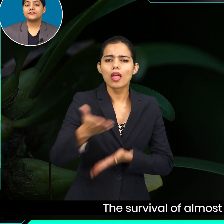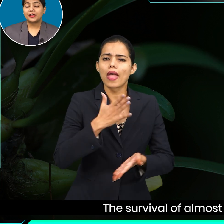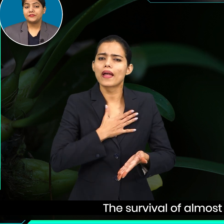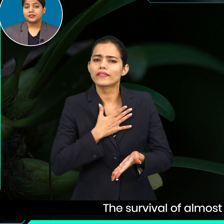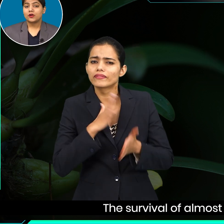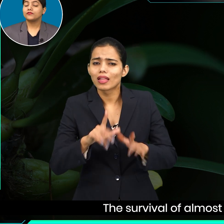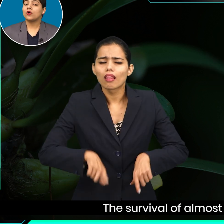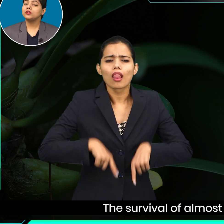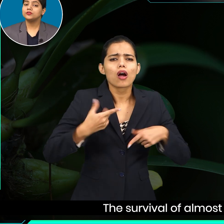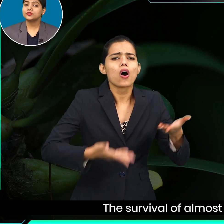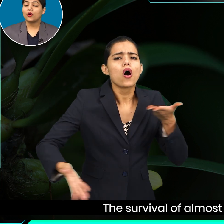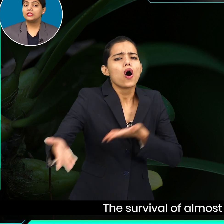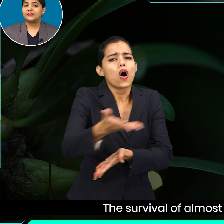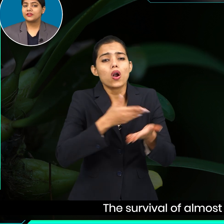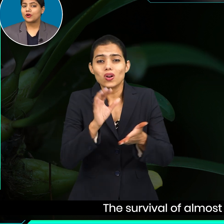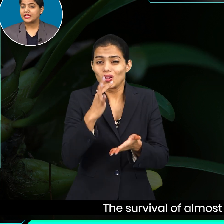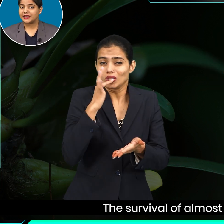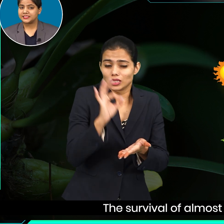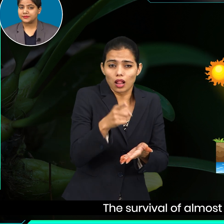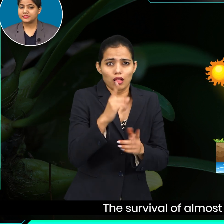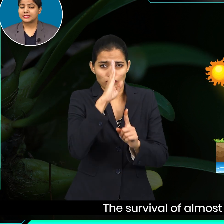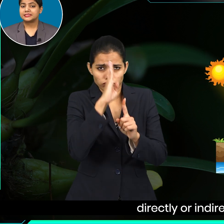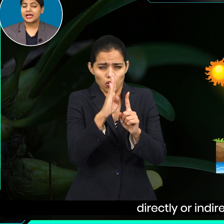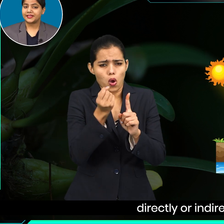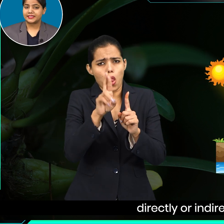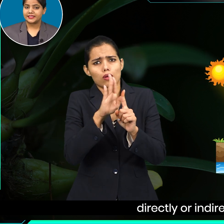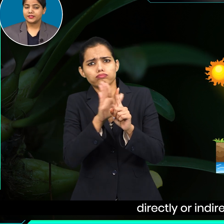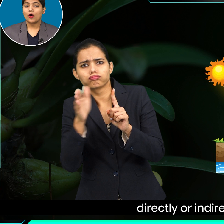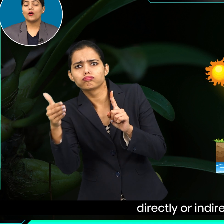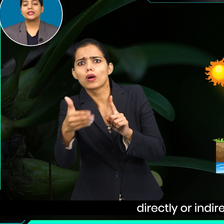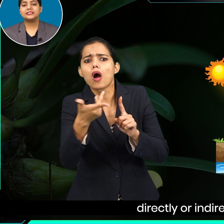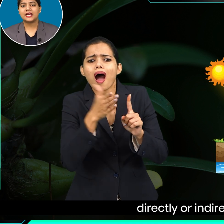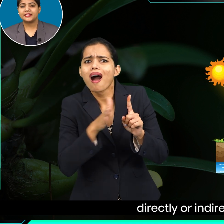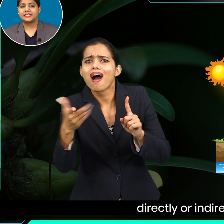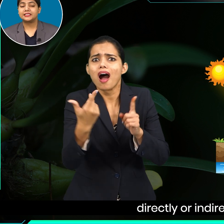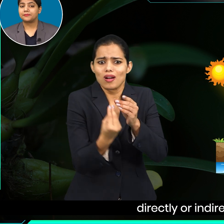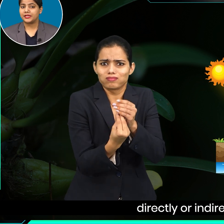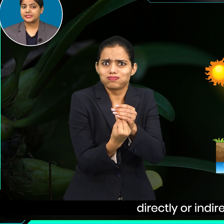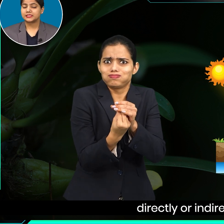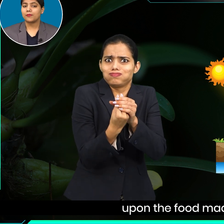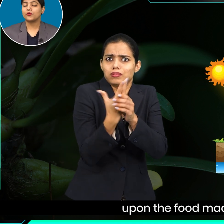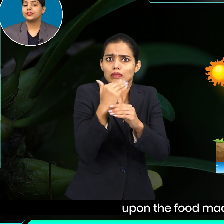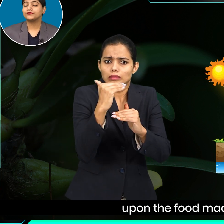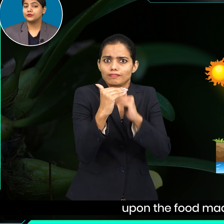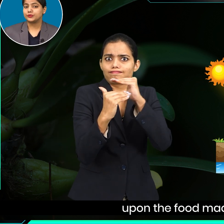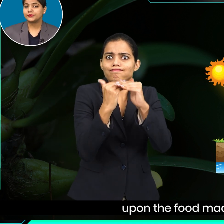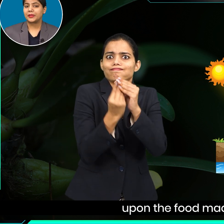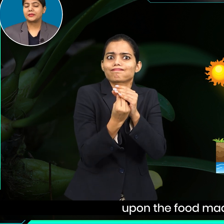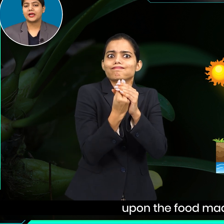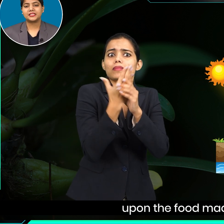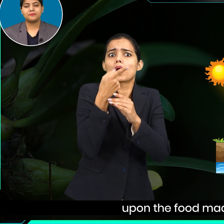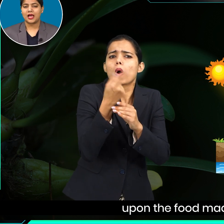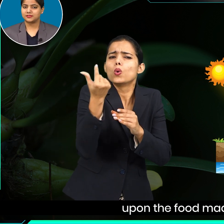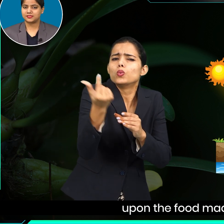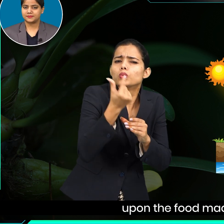The survival of almost all living organisms directly or indirectly depends upon the food